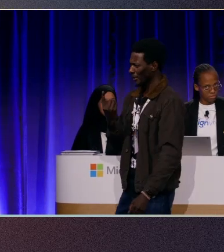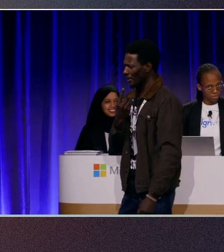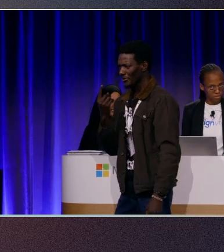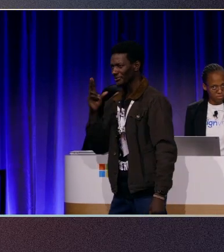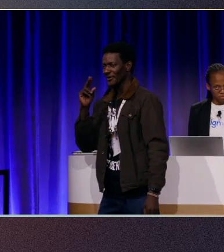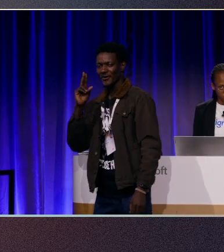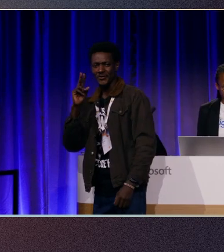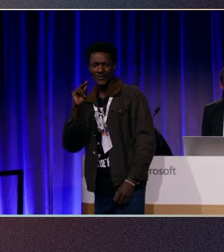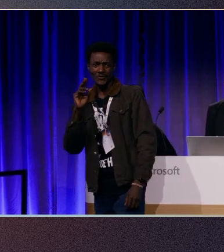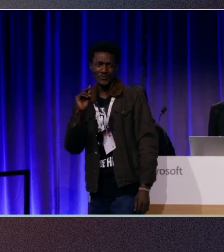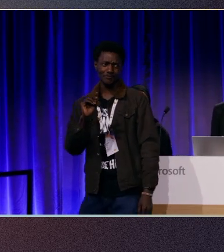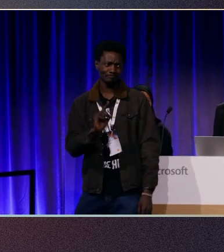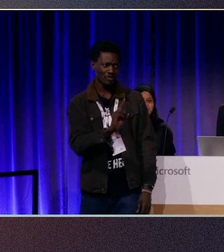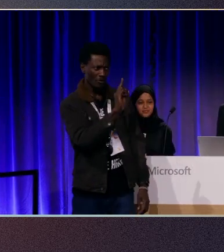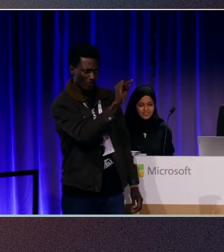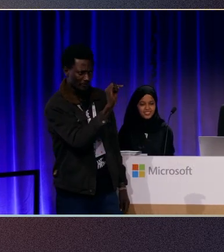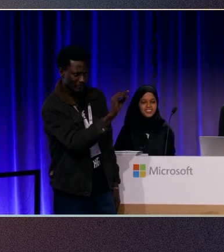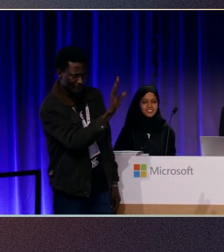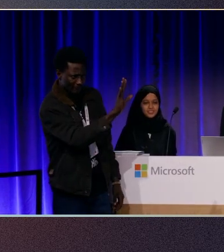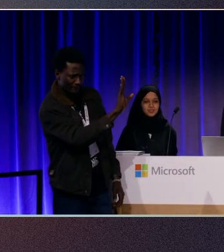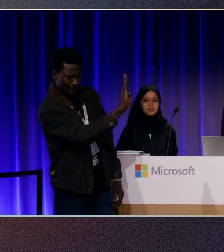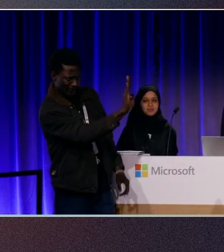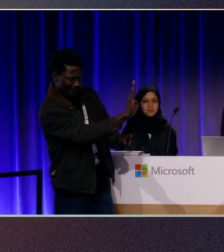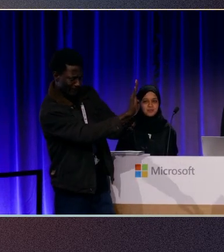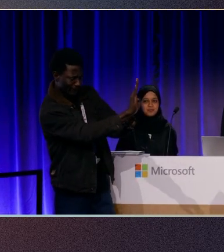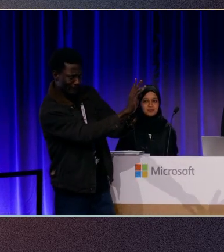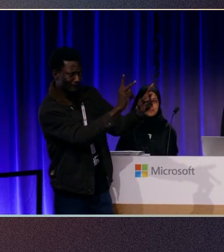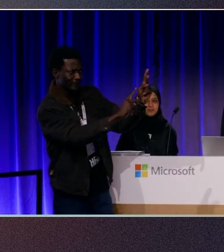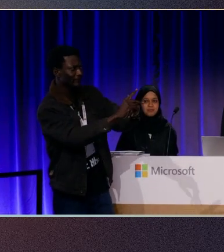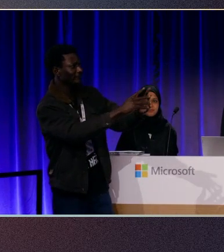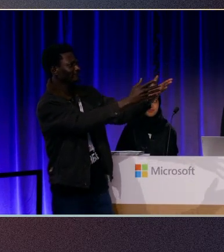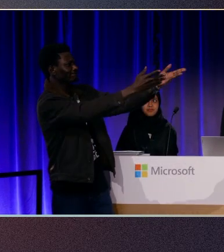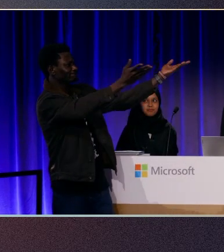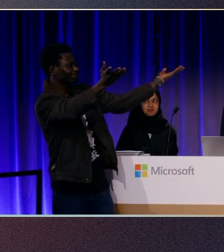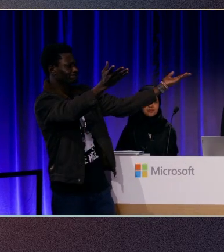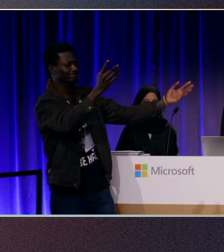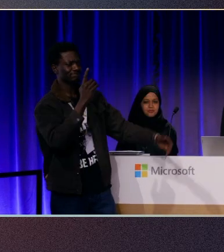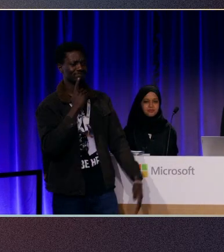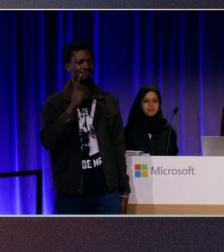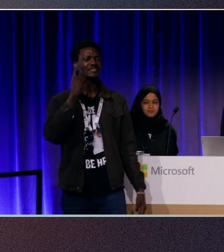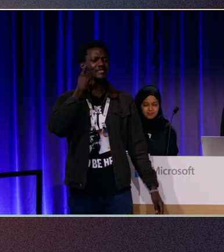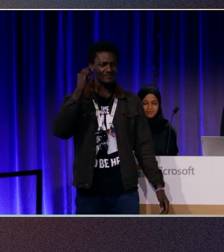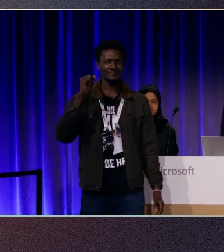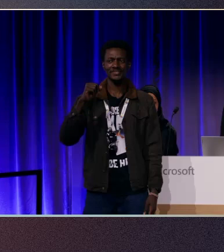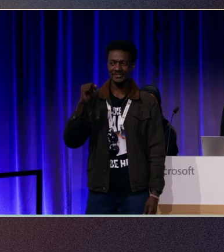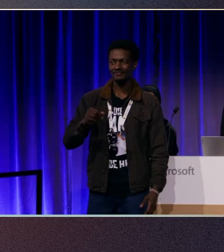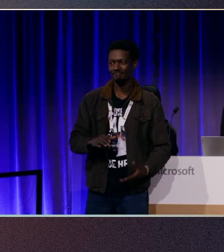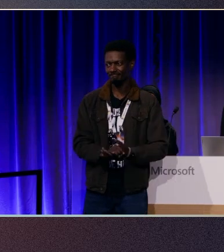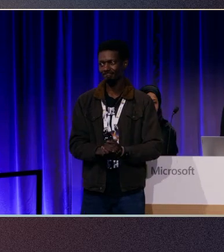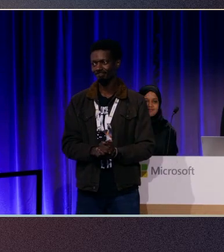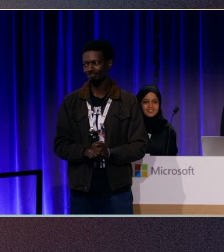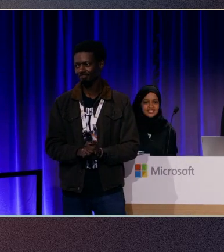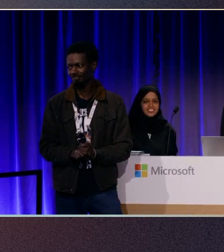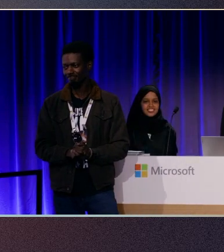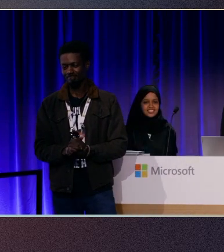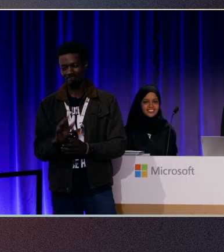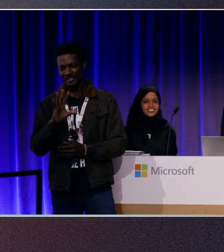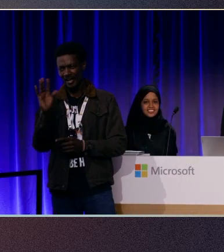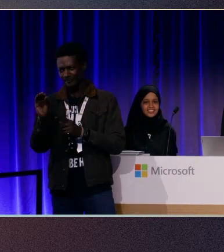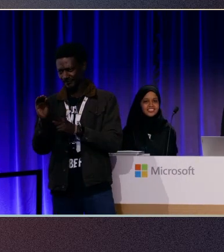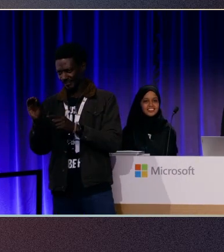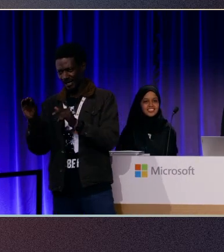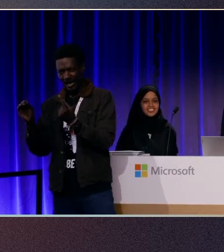So I'm not the only deaf person in the world. There are 1.5 billion people who are deaf in the world.